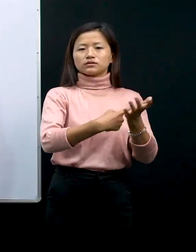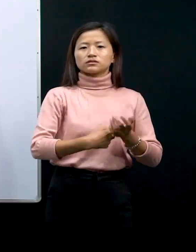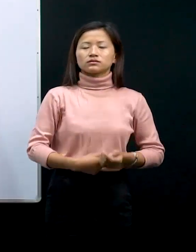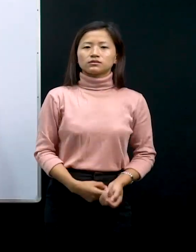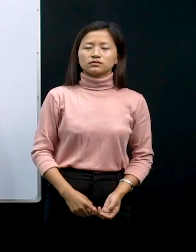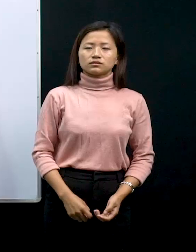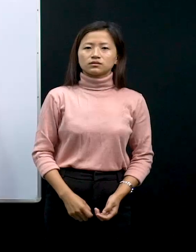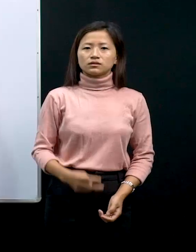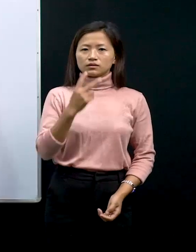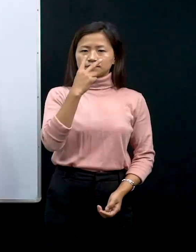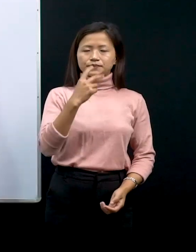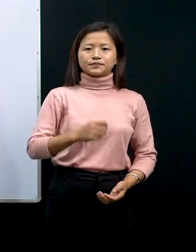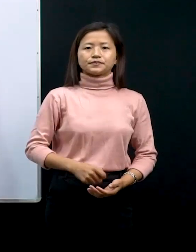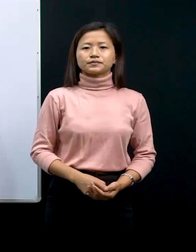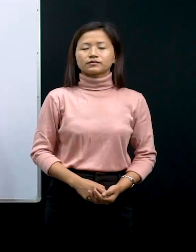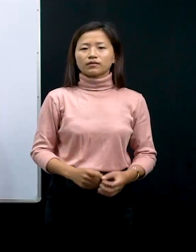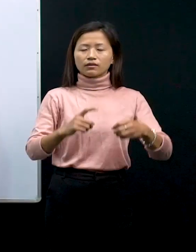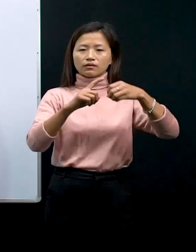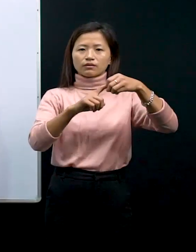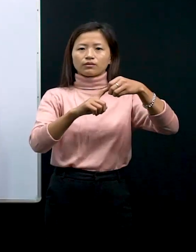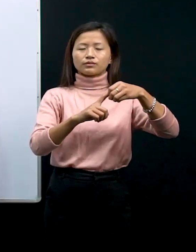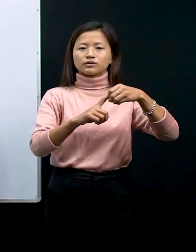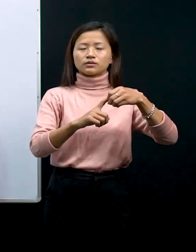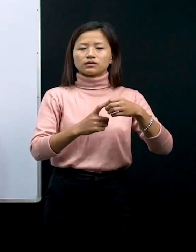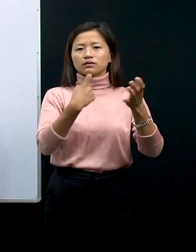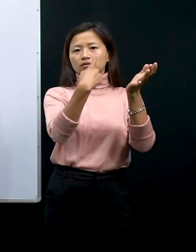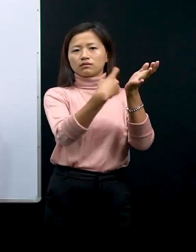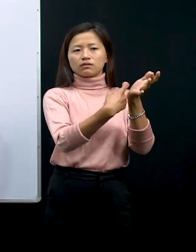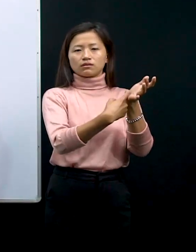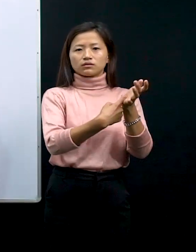The point of contact of tangent, that is Q, and radius